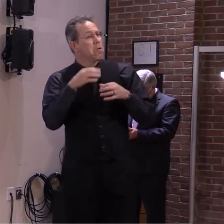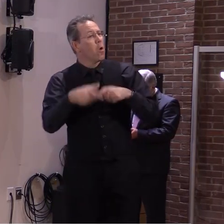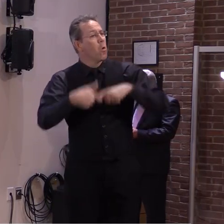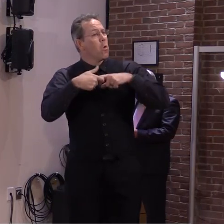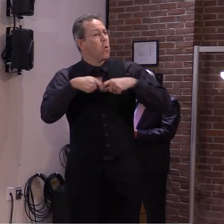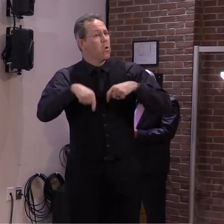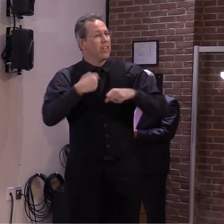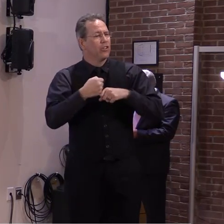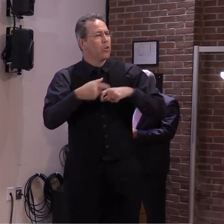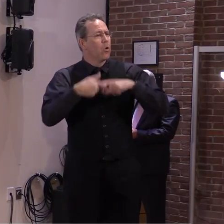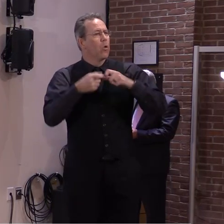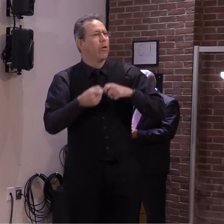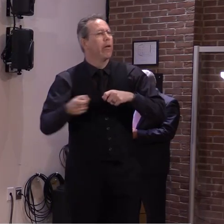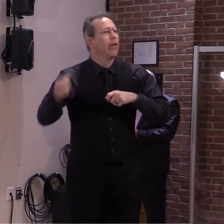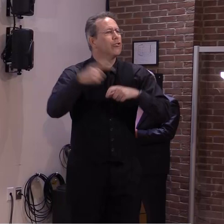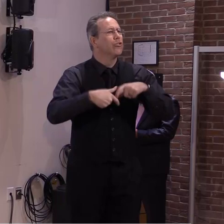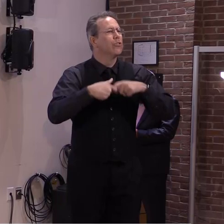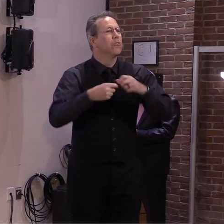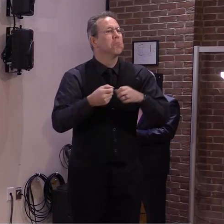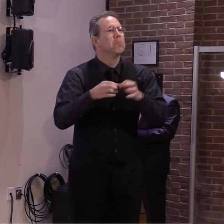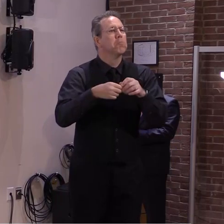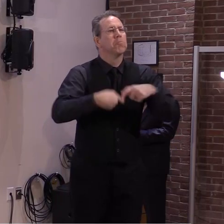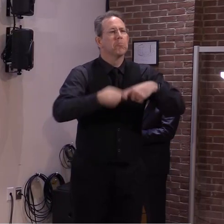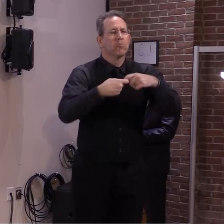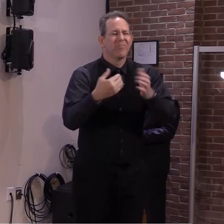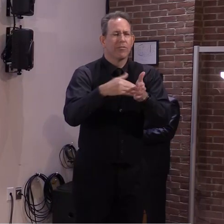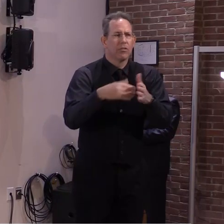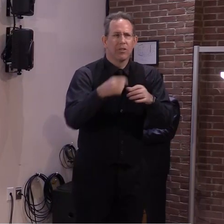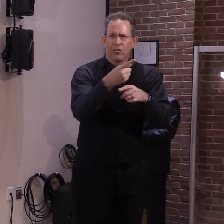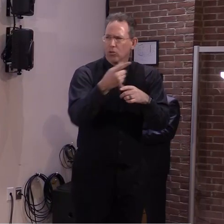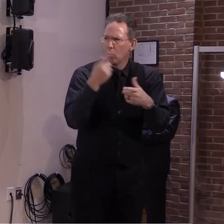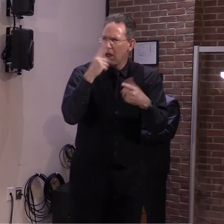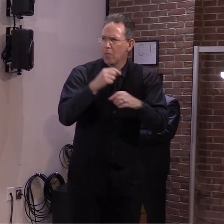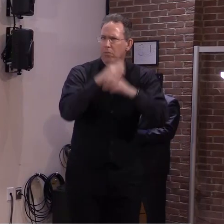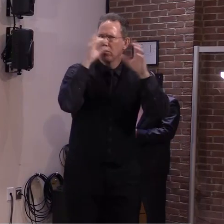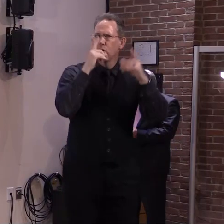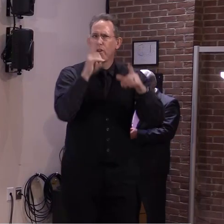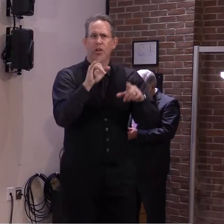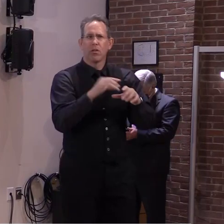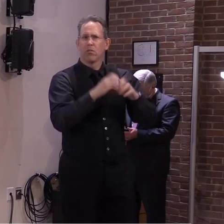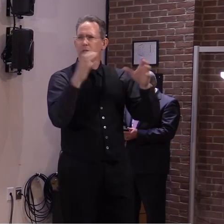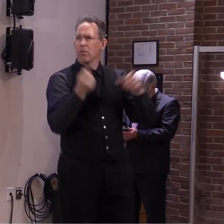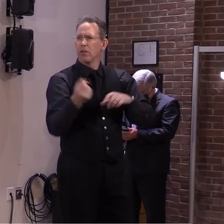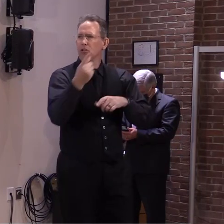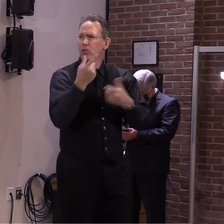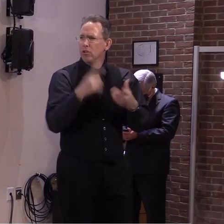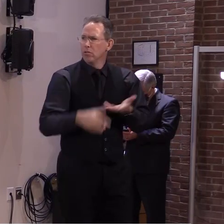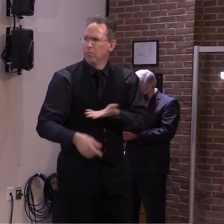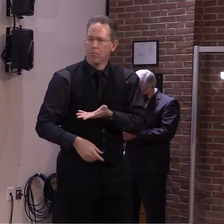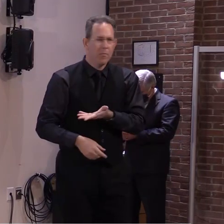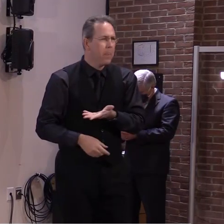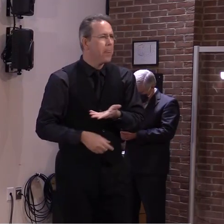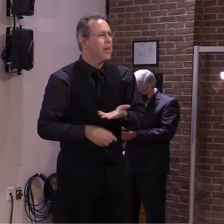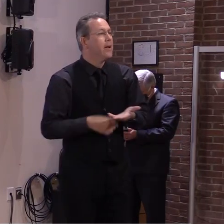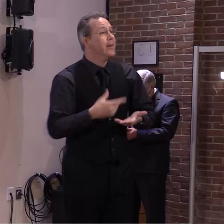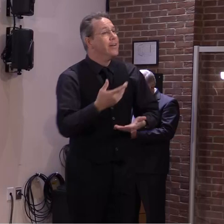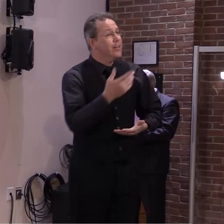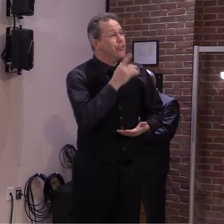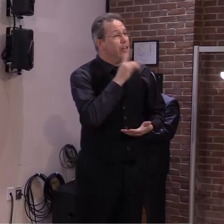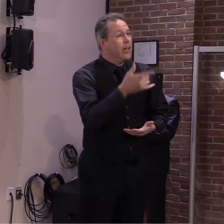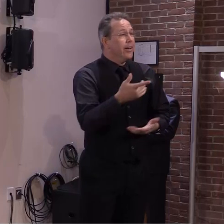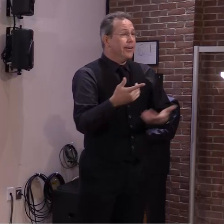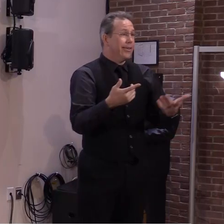paid, and that just keeps increasing as time goes on. So that's the point we're at now. I mean,